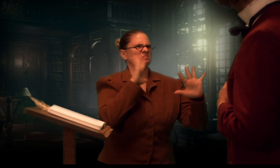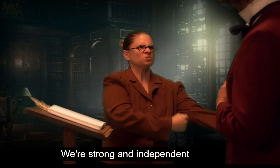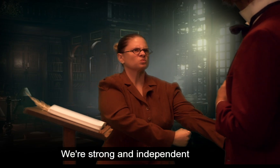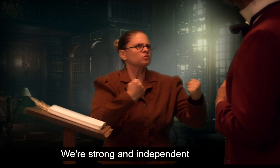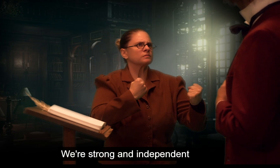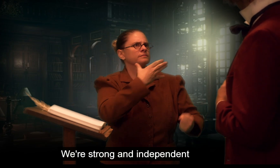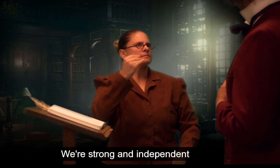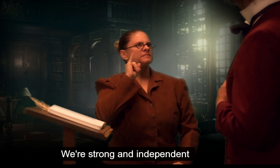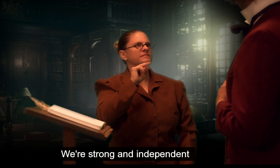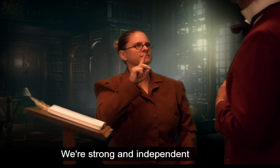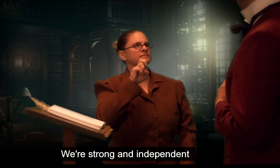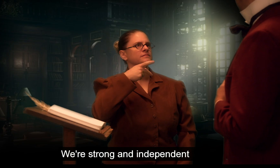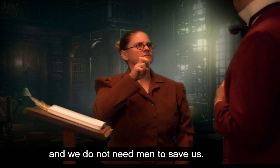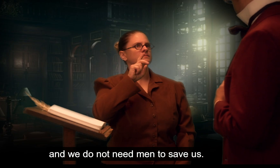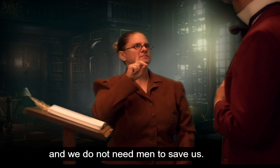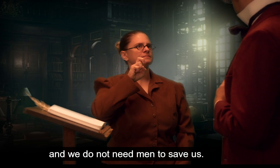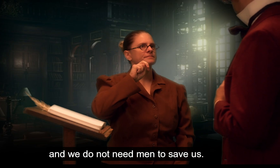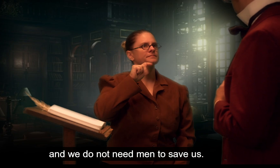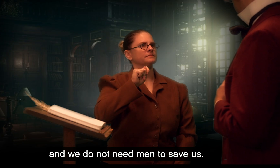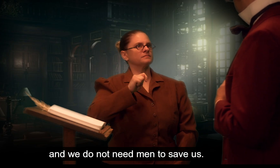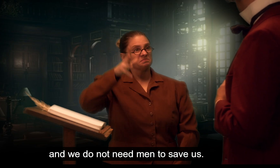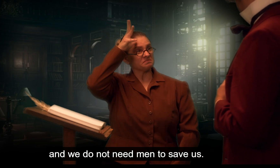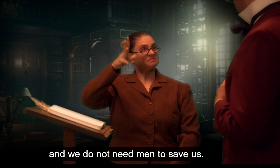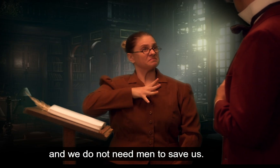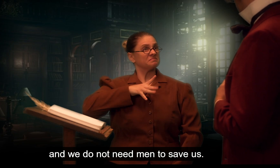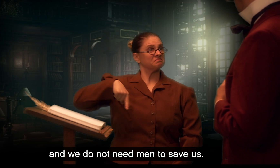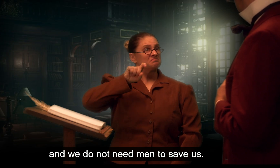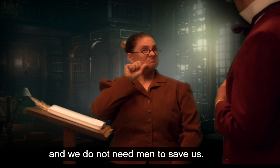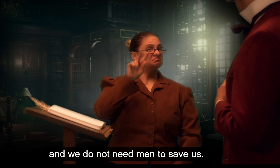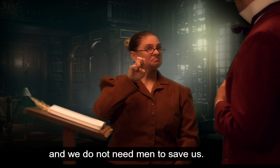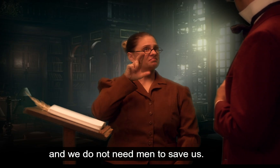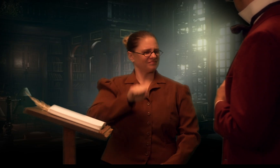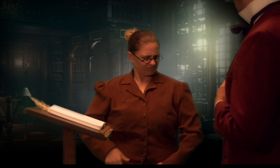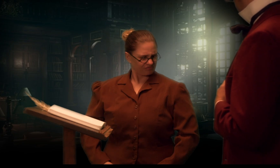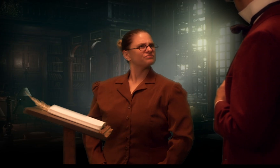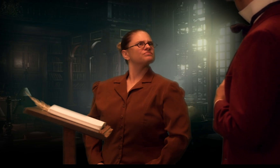We're strong and independent, and we do not need men to save us.